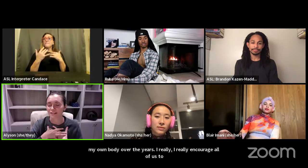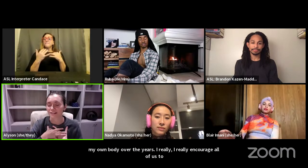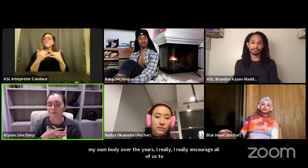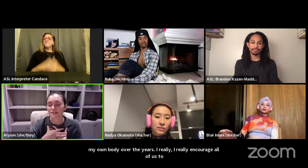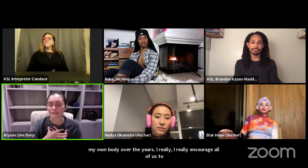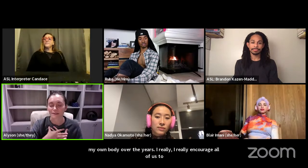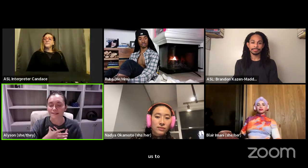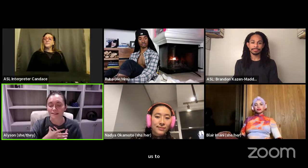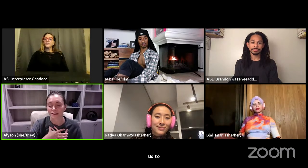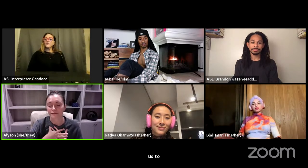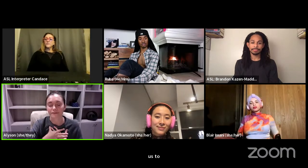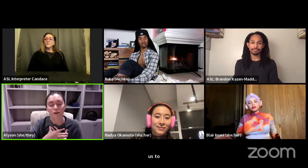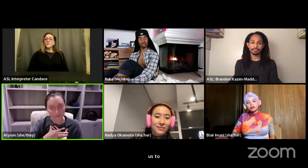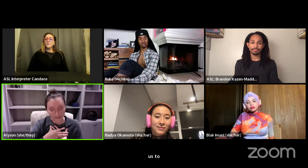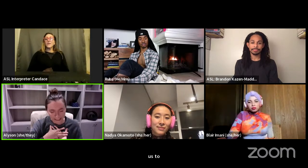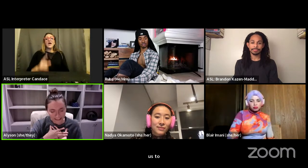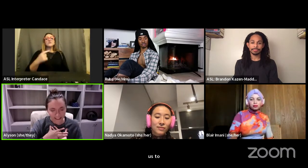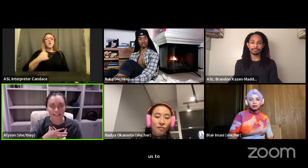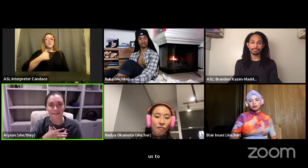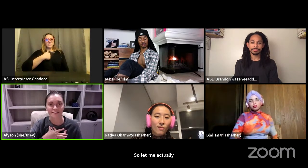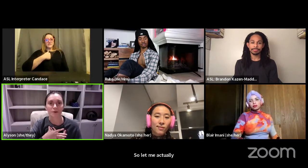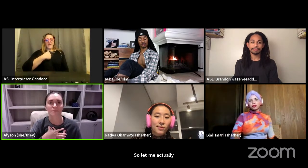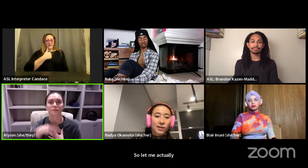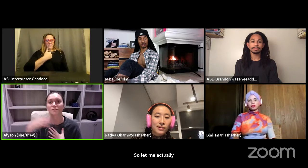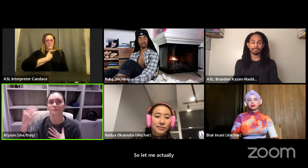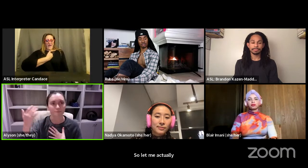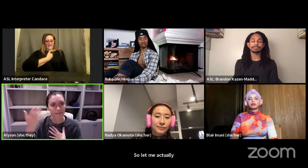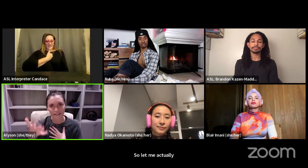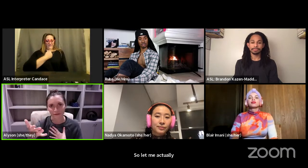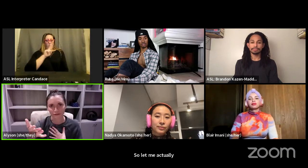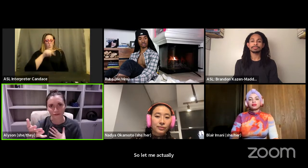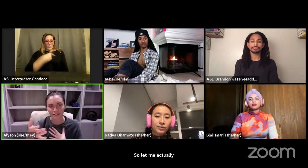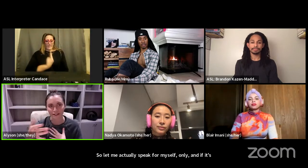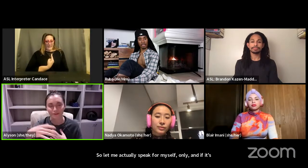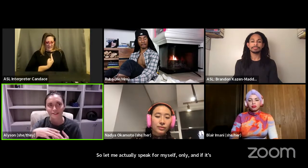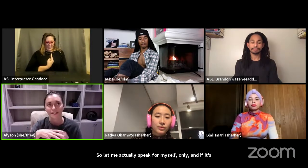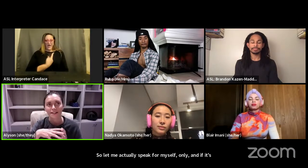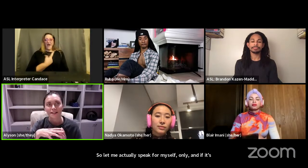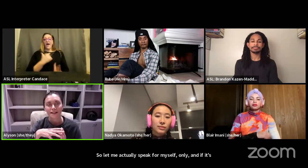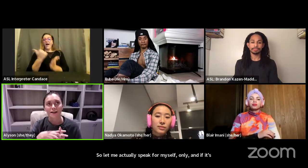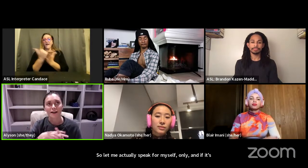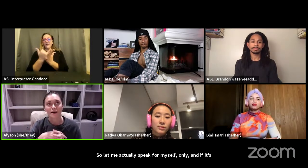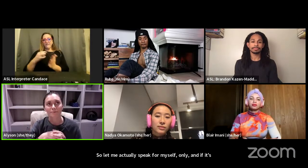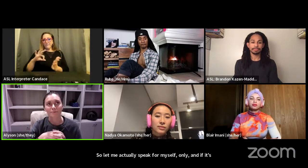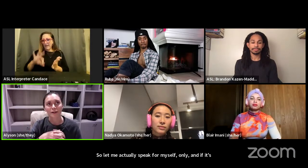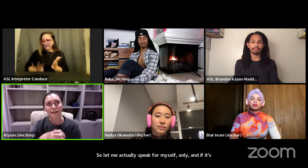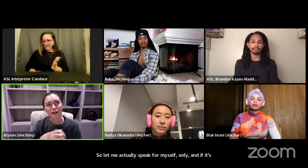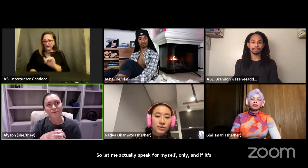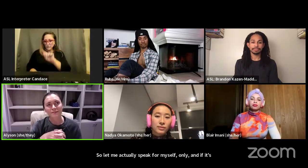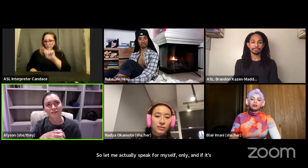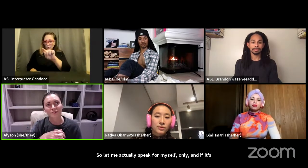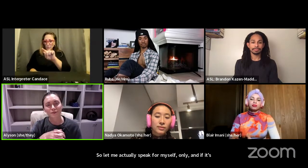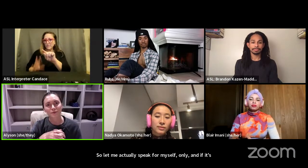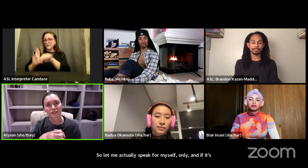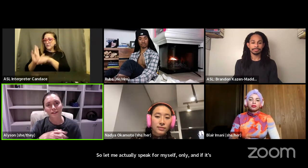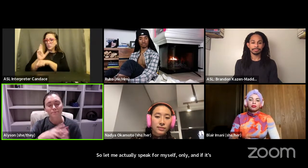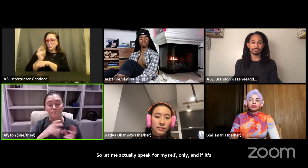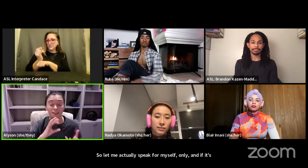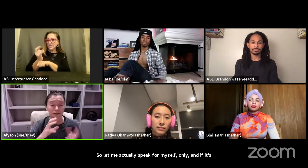let me actually speak for myself only, and if it's helpful, please feel free to use it. When it comes